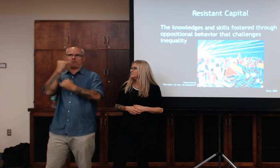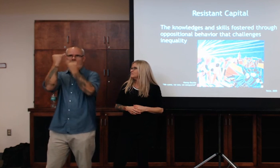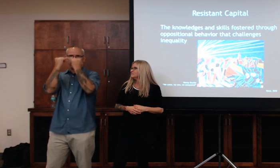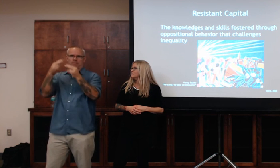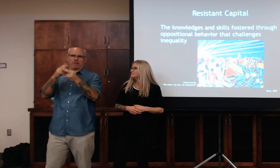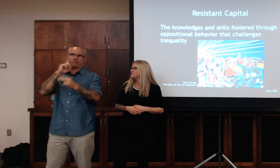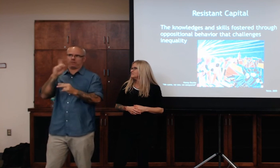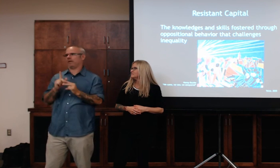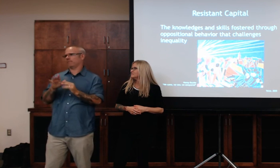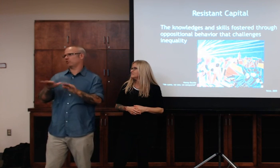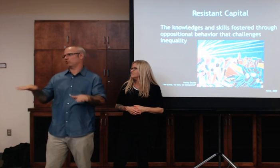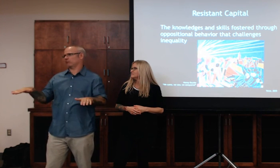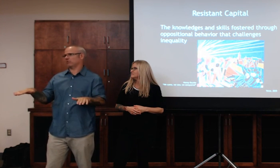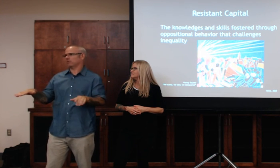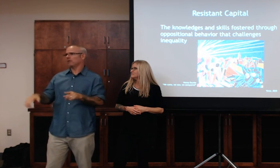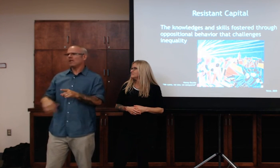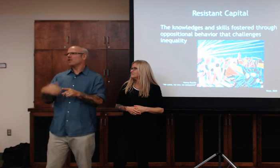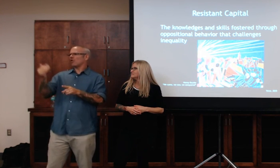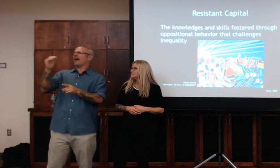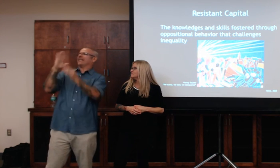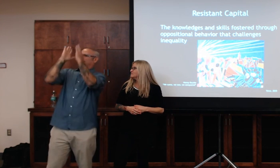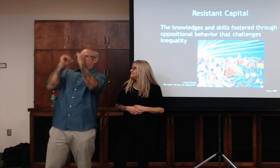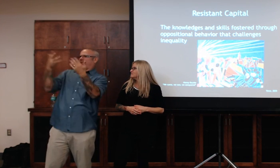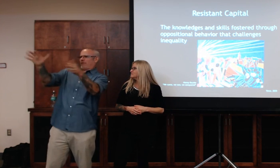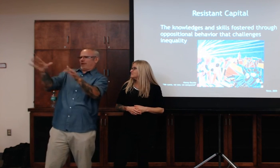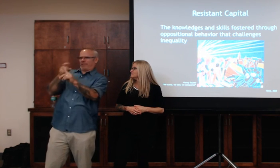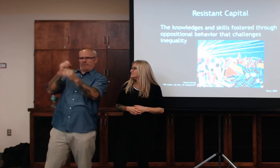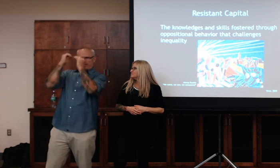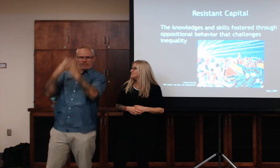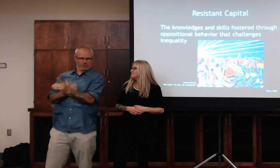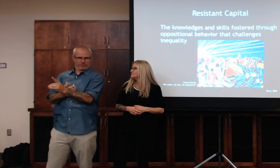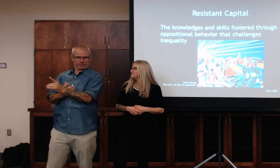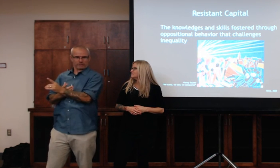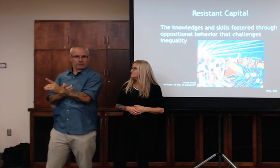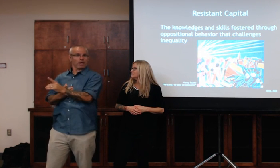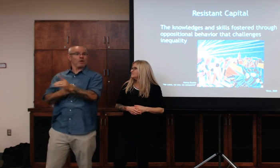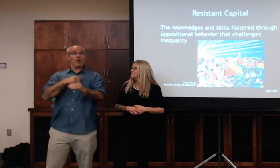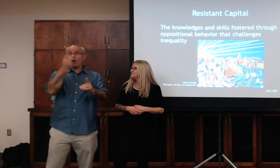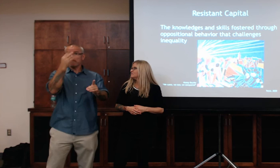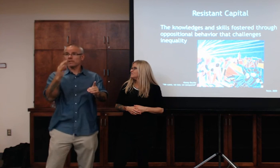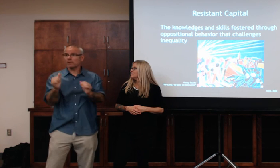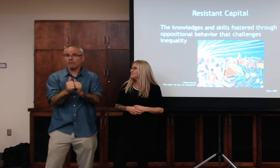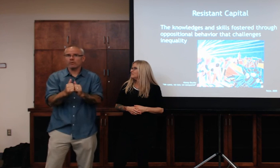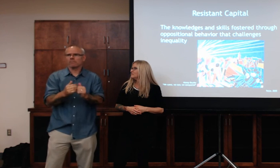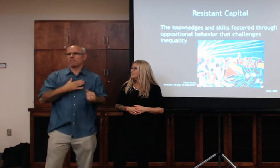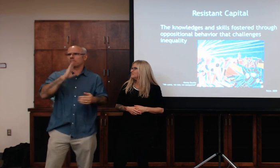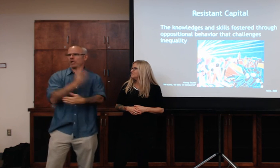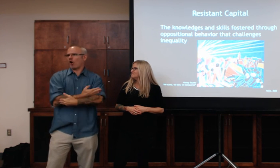wrong constructs about deaf children. You would expect that already from the teacher. But I was pissed off with my daughter.